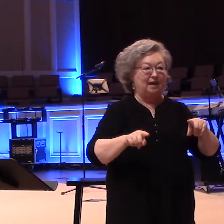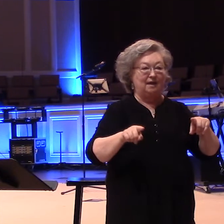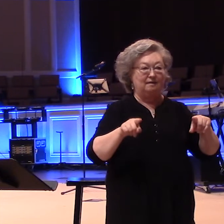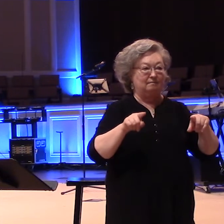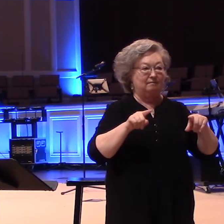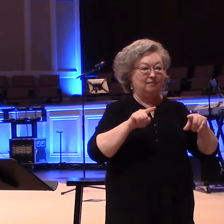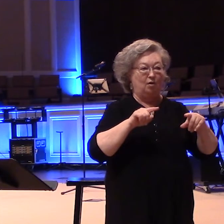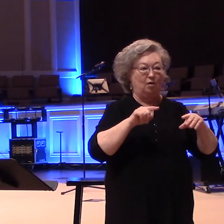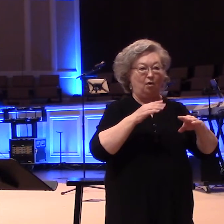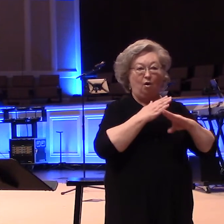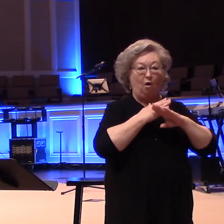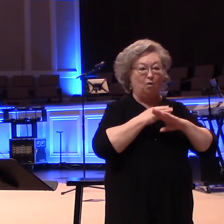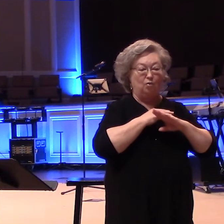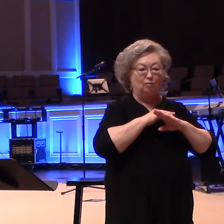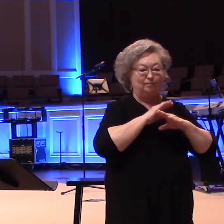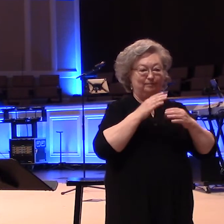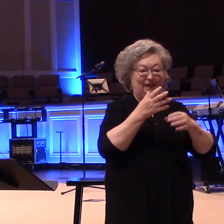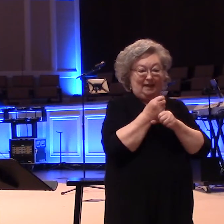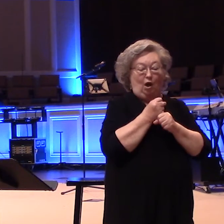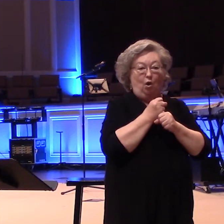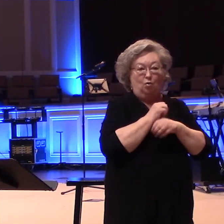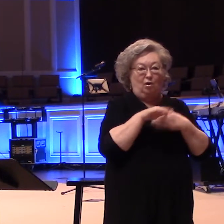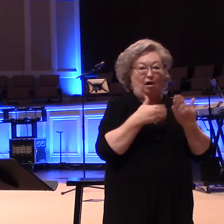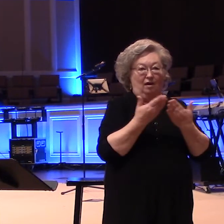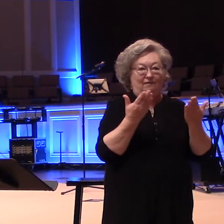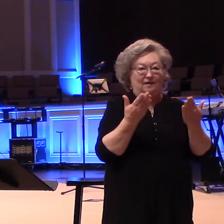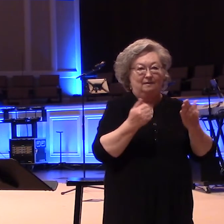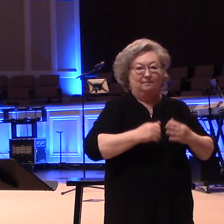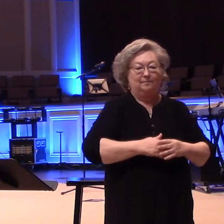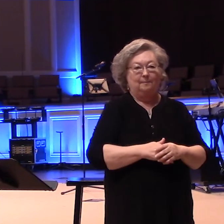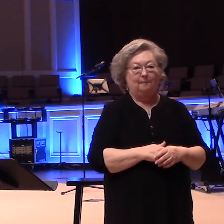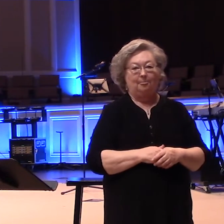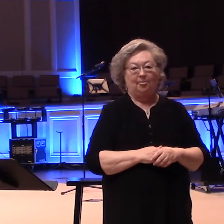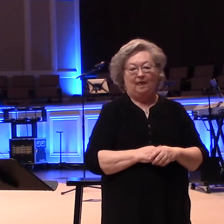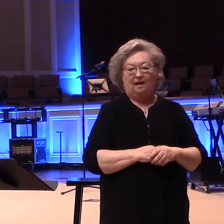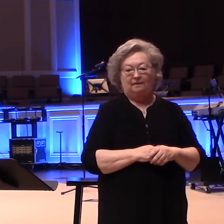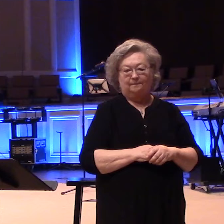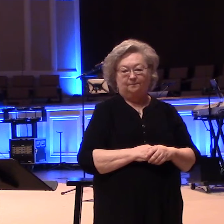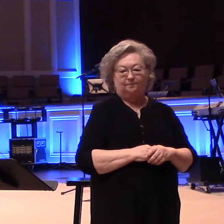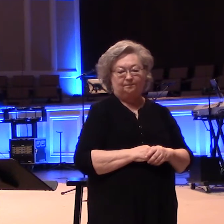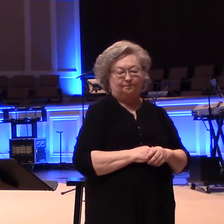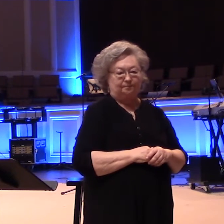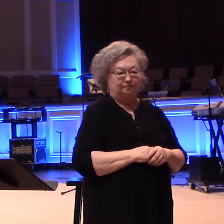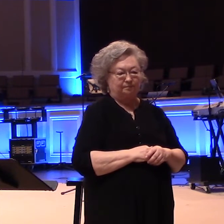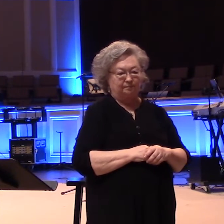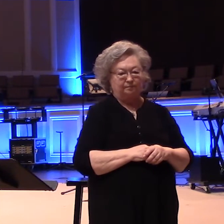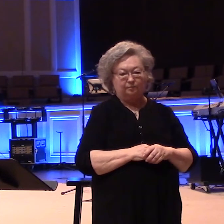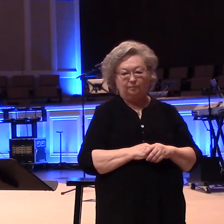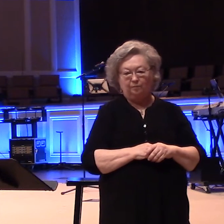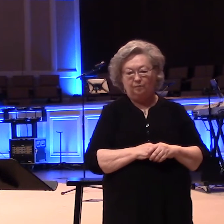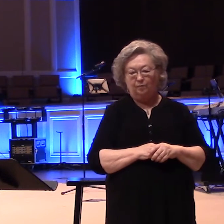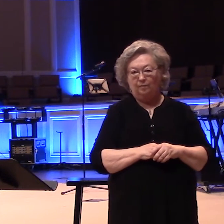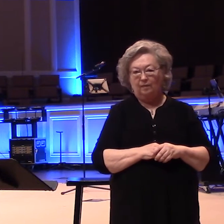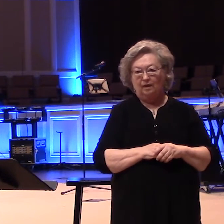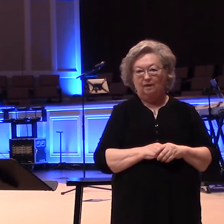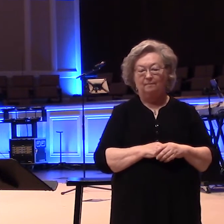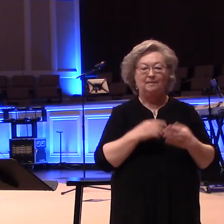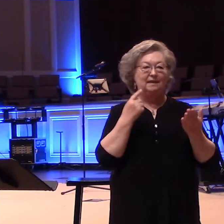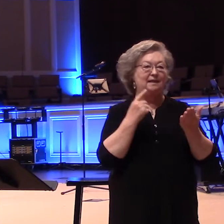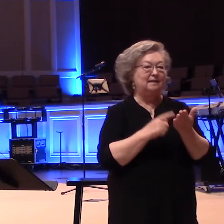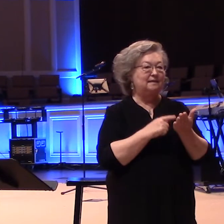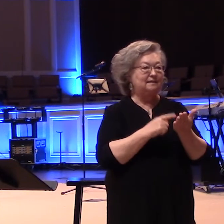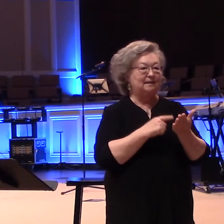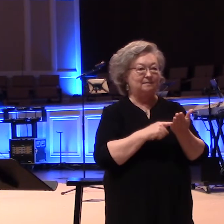gospel. You know, I give $10, God has to guarantee me a Mercedes, something like that. But what we end up doing is we run away from the